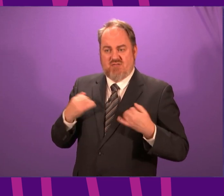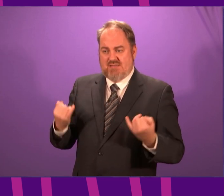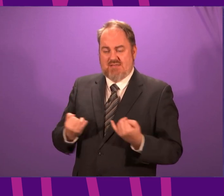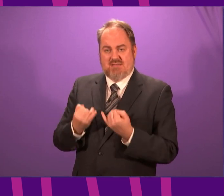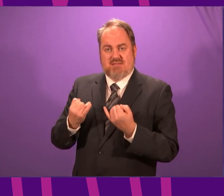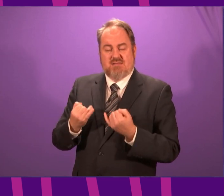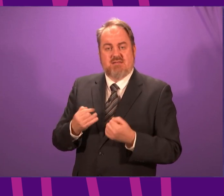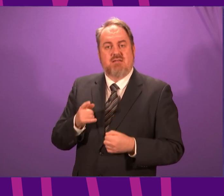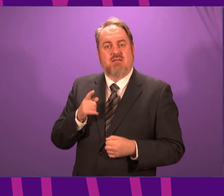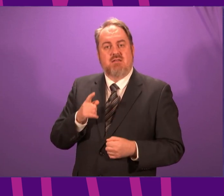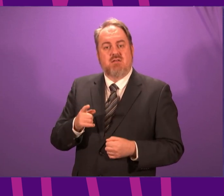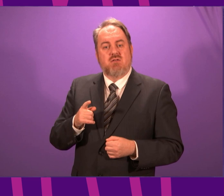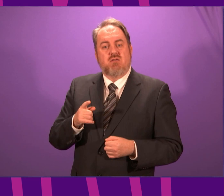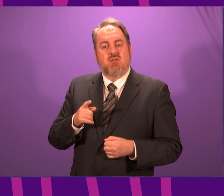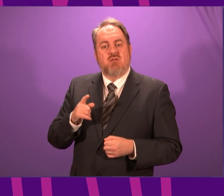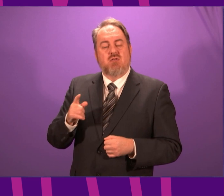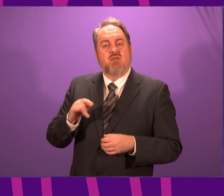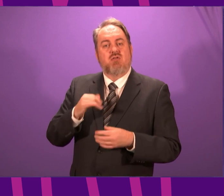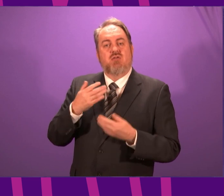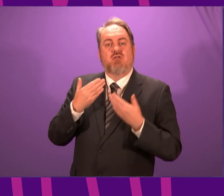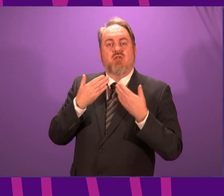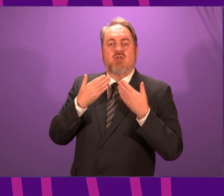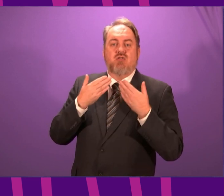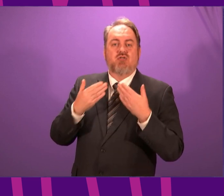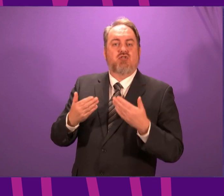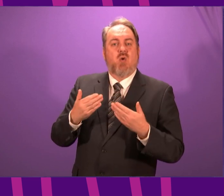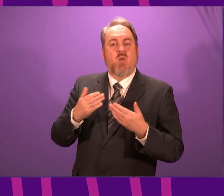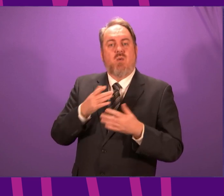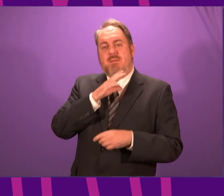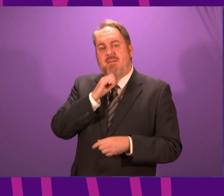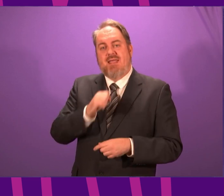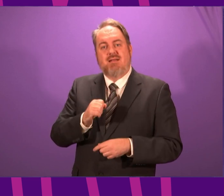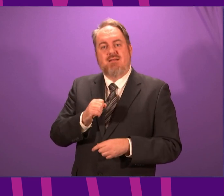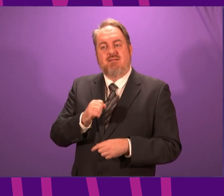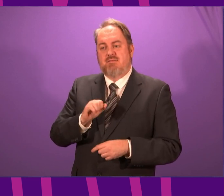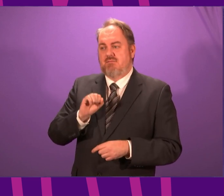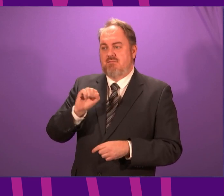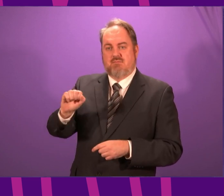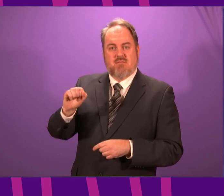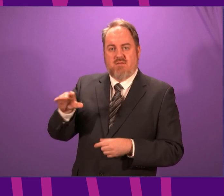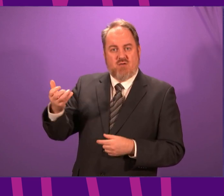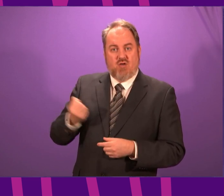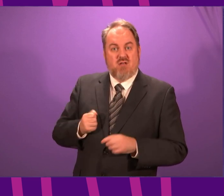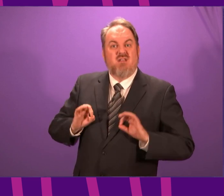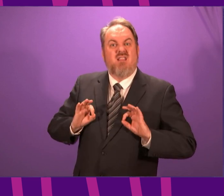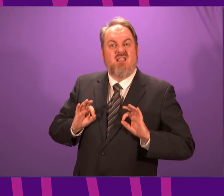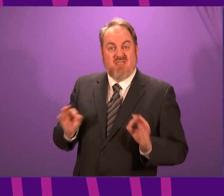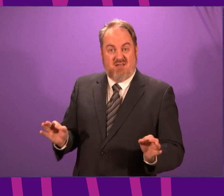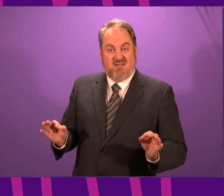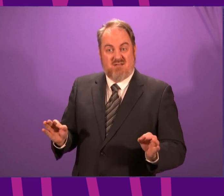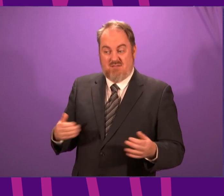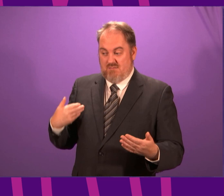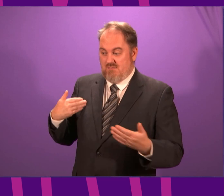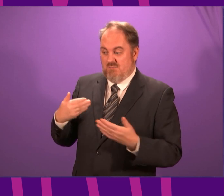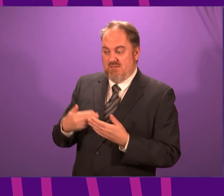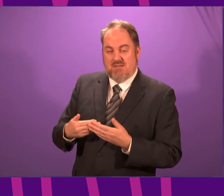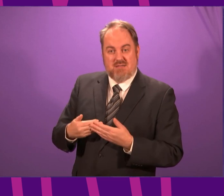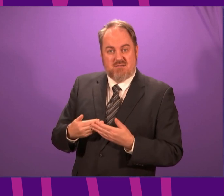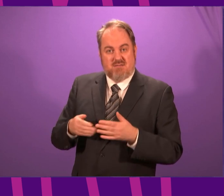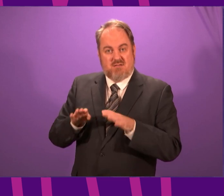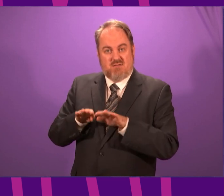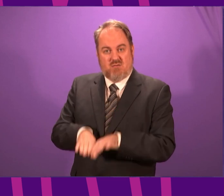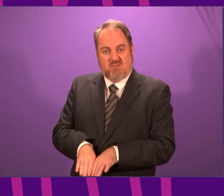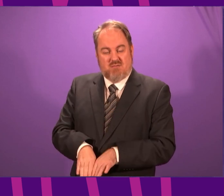have not earned a penny since last March. They fell down for every fund the government has put up. They stand ready